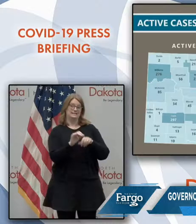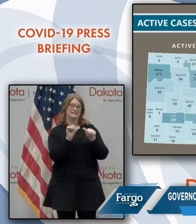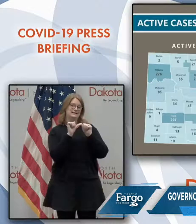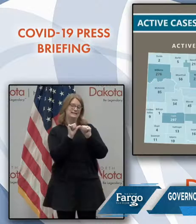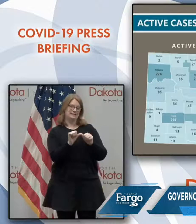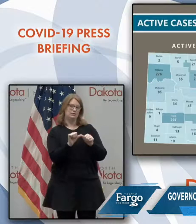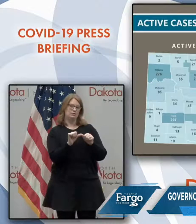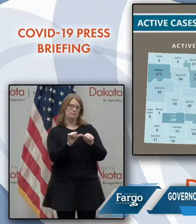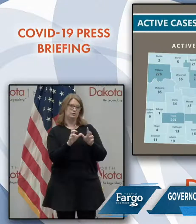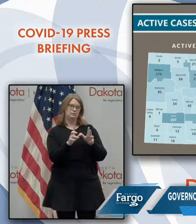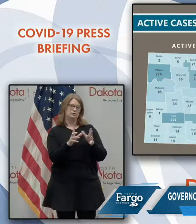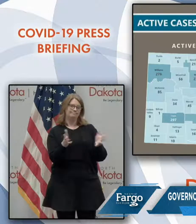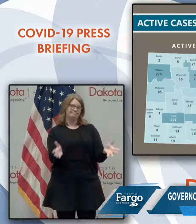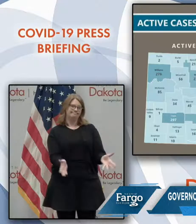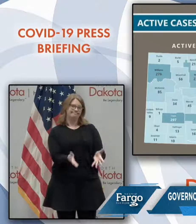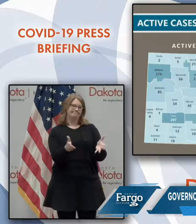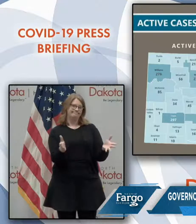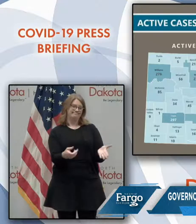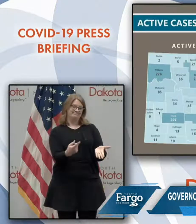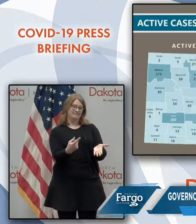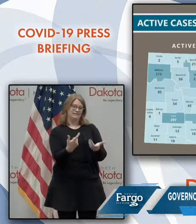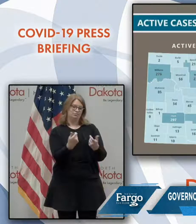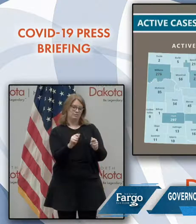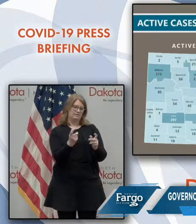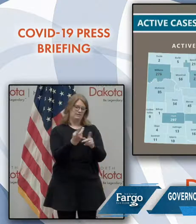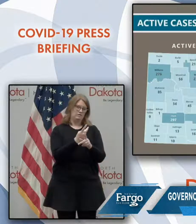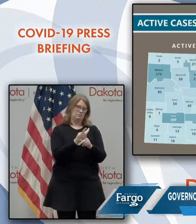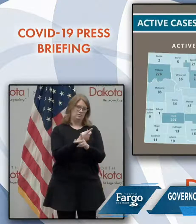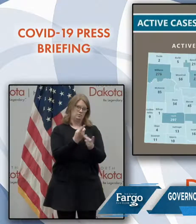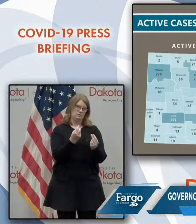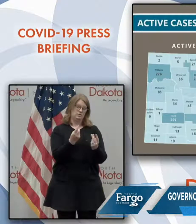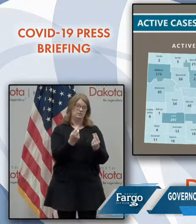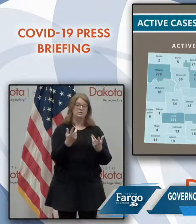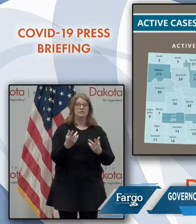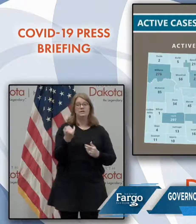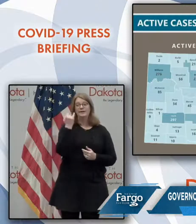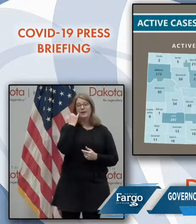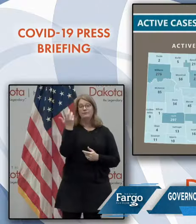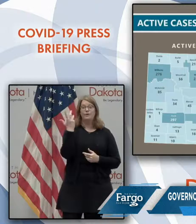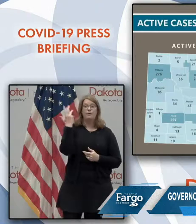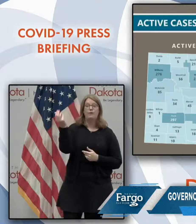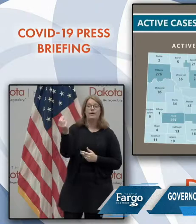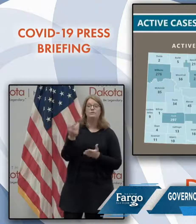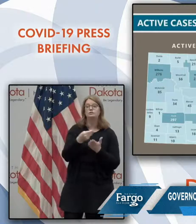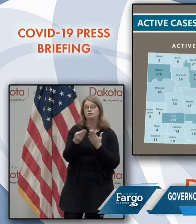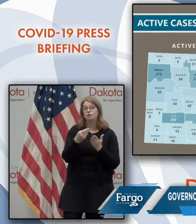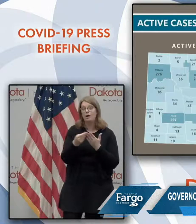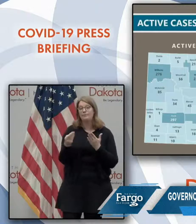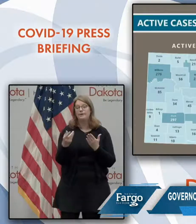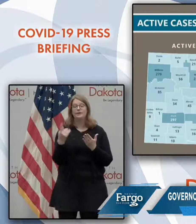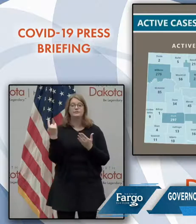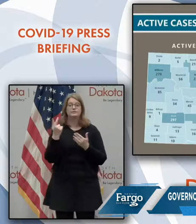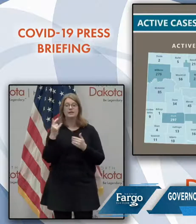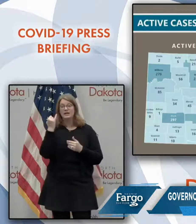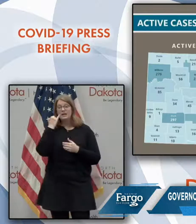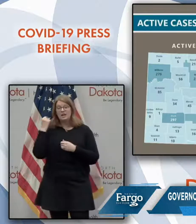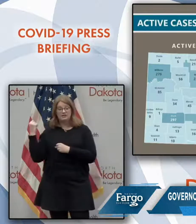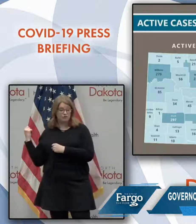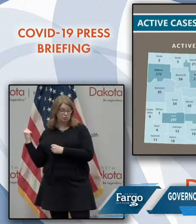work to try to address this, but again, people that are shopping or coming into Burley-Morton, again, you've